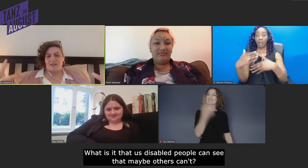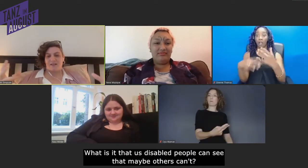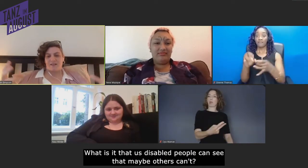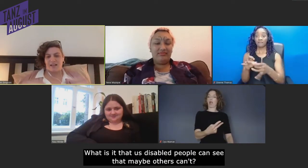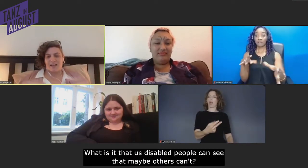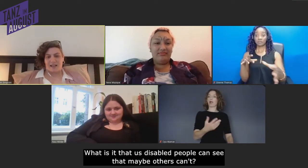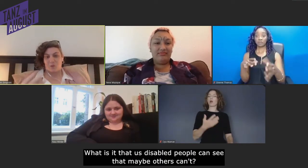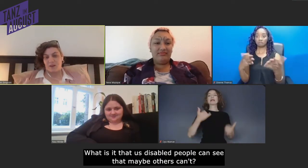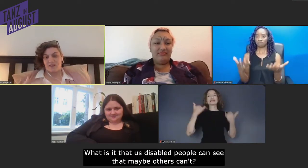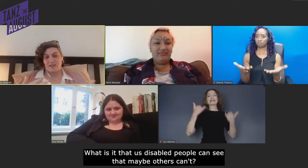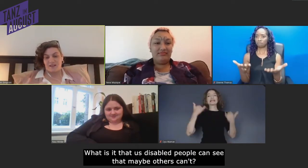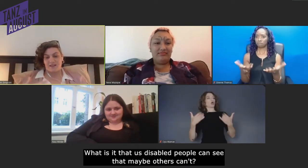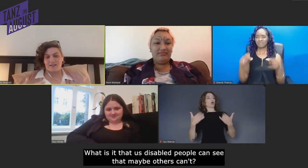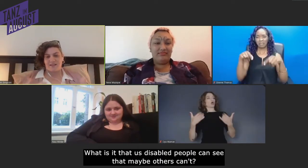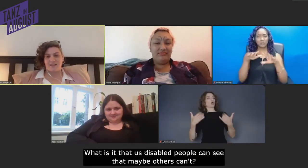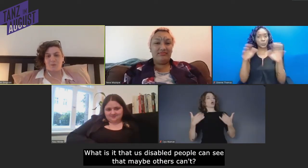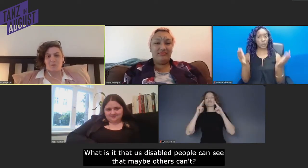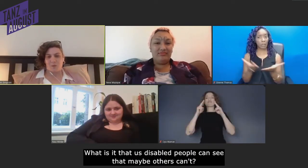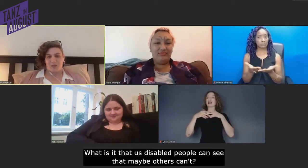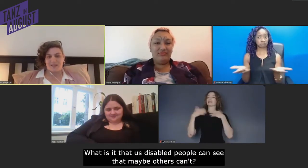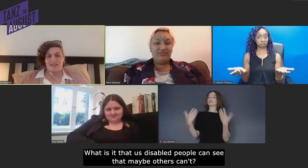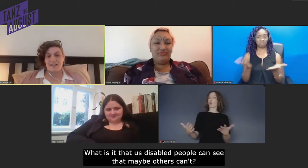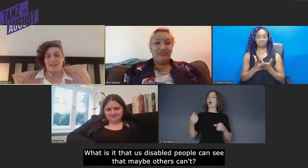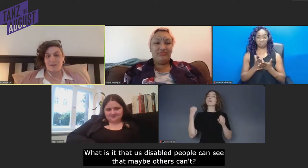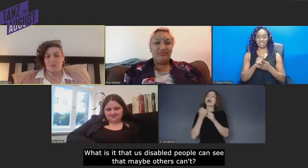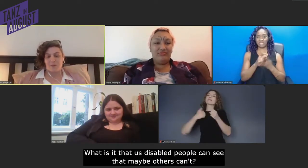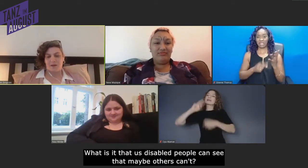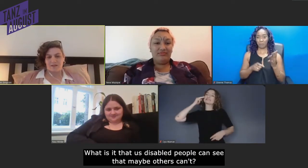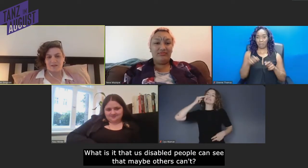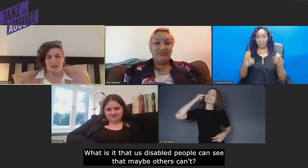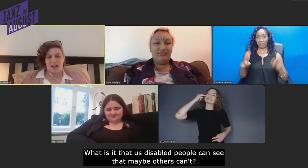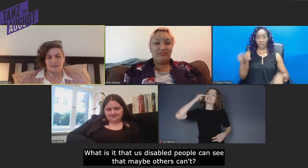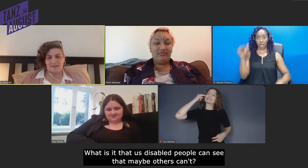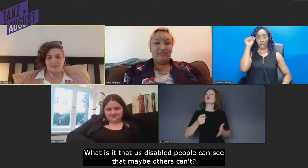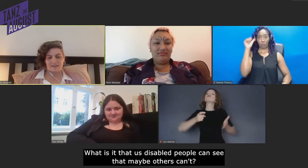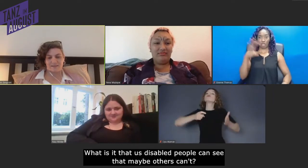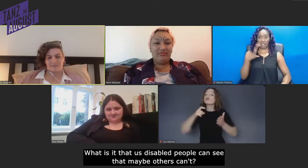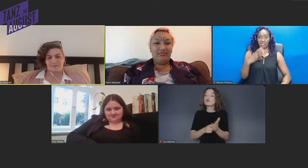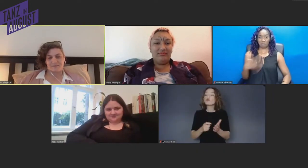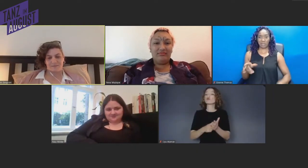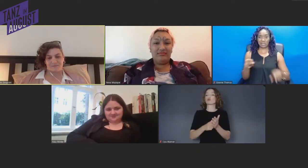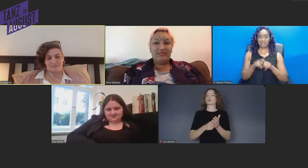in, and I guess what is it that us as disabled people can see that maybe others can't?